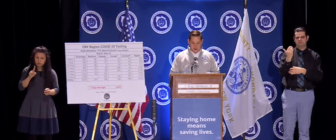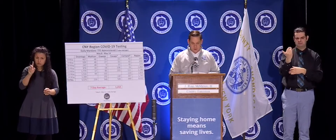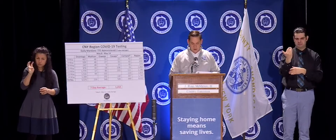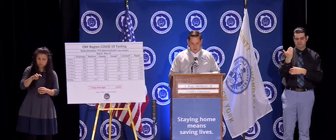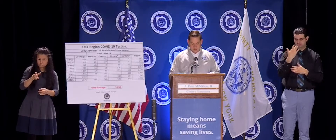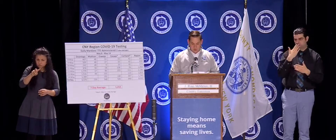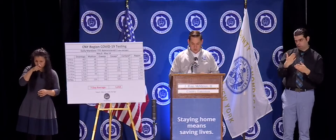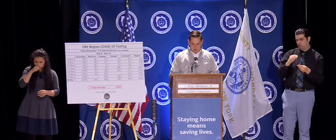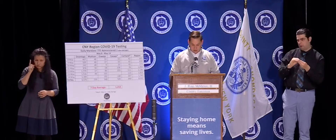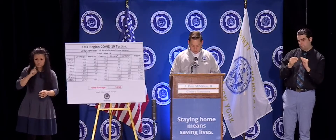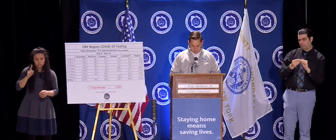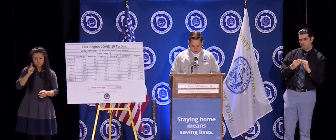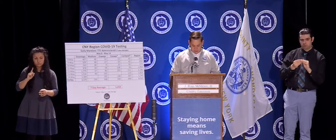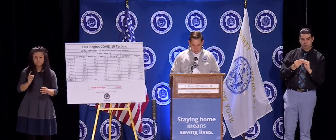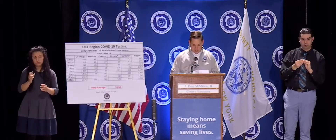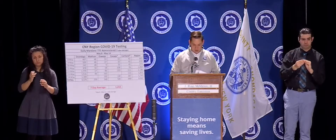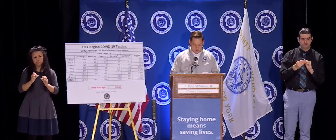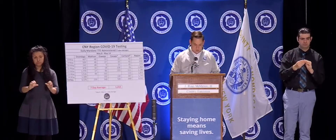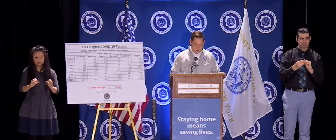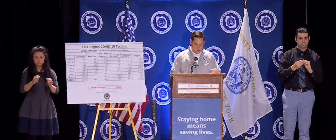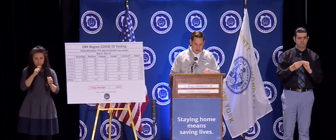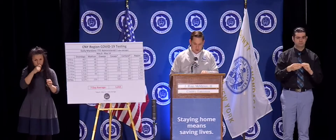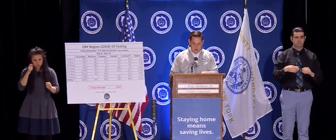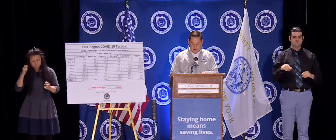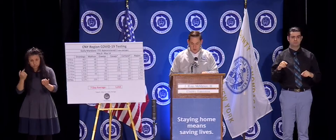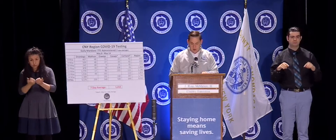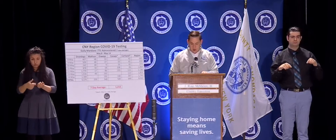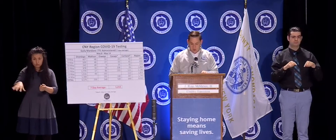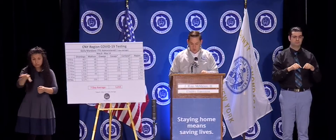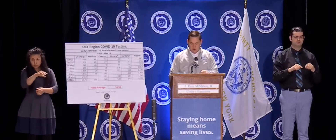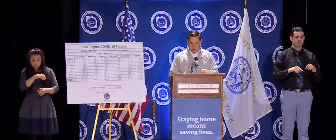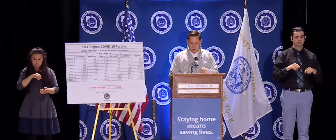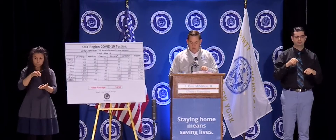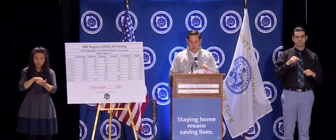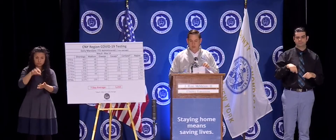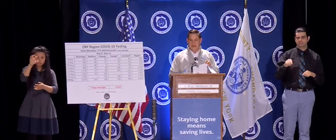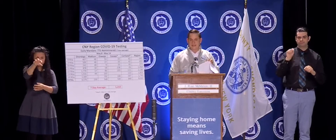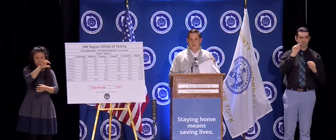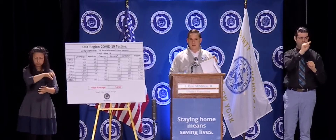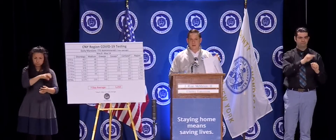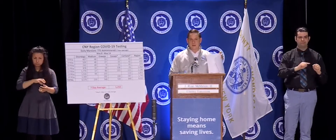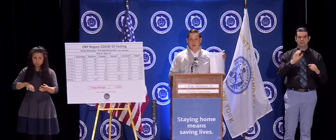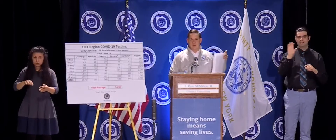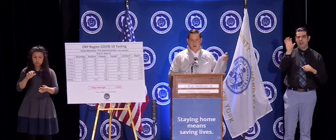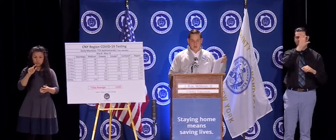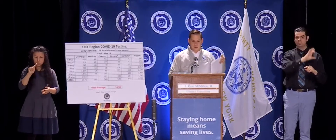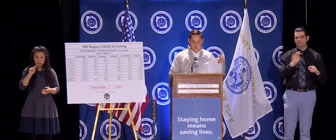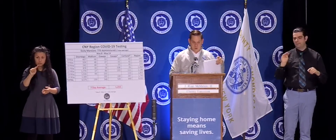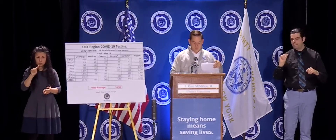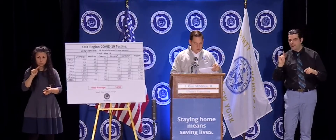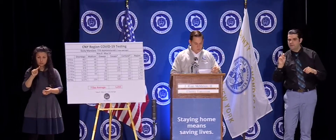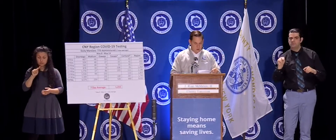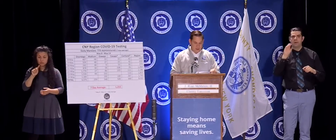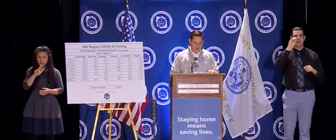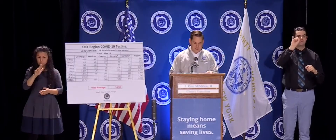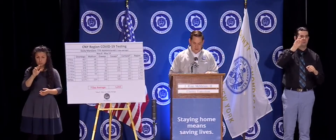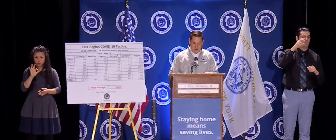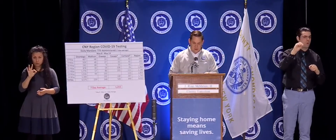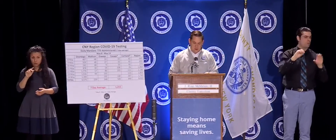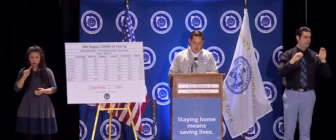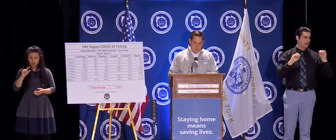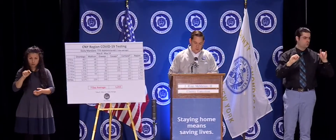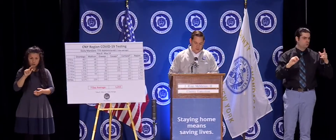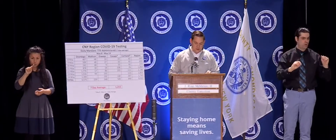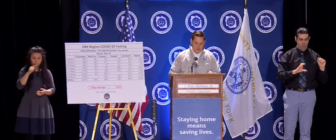Cayuga County, in Cortland County, Madison County, and Oswego County, all doing more testing. We're doing more